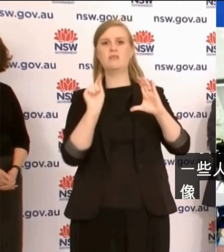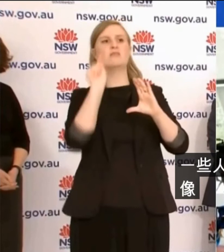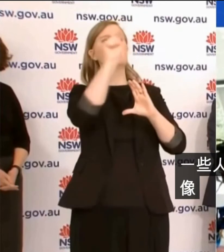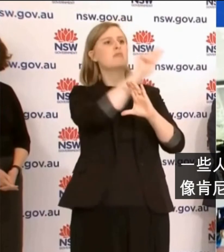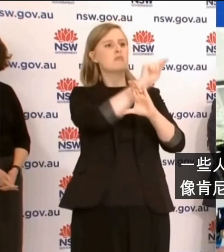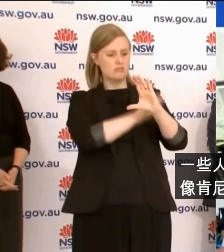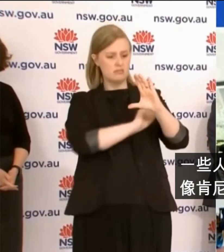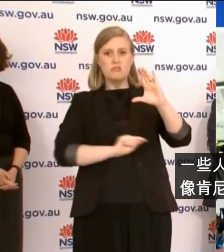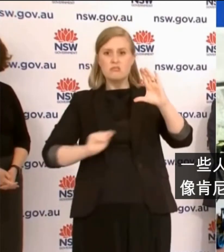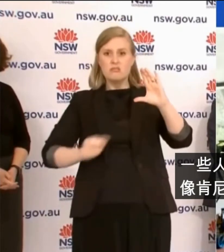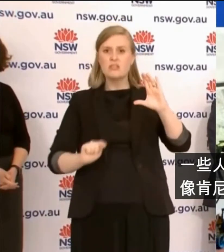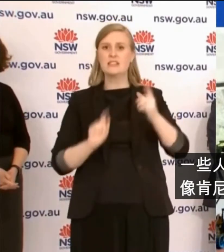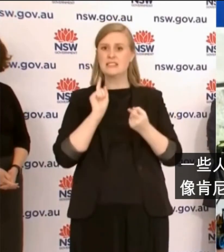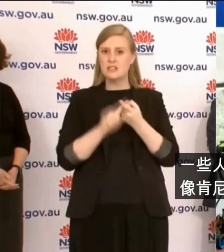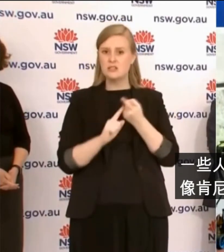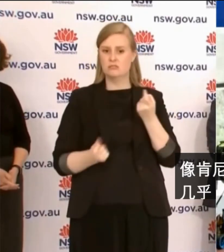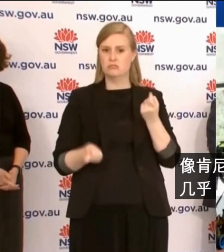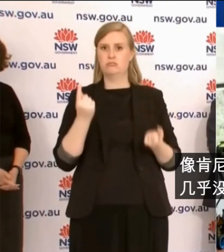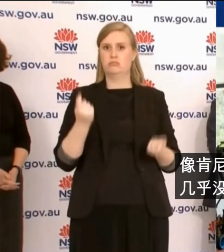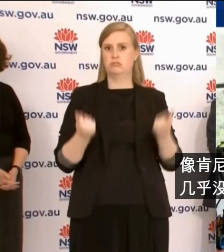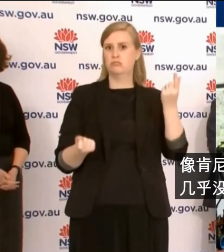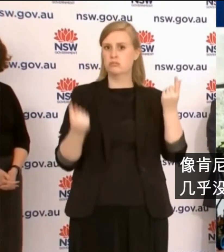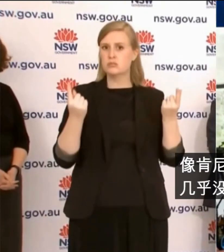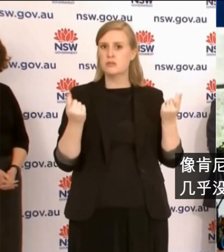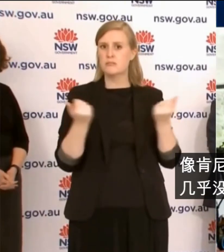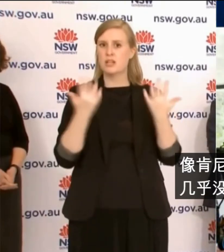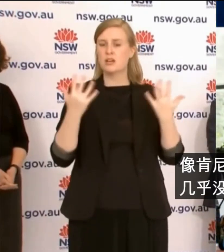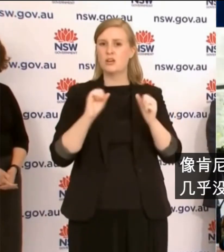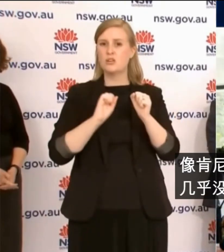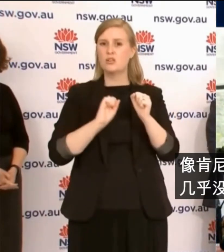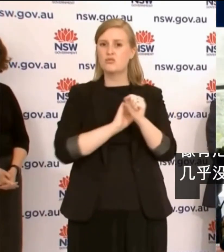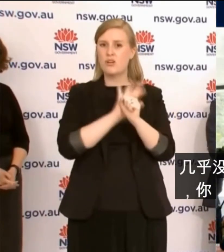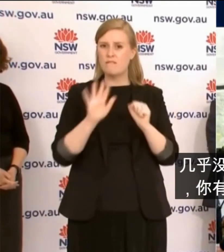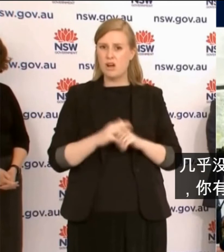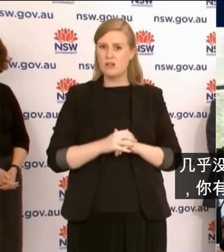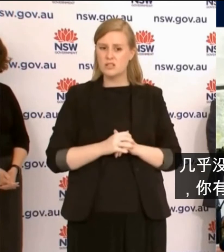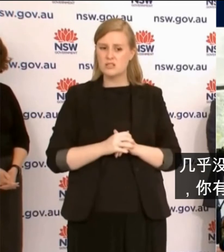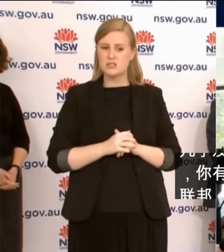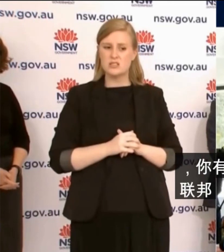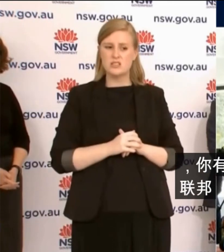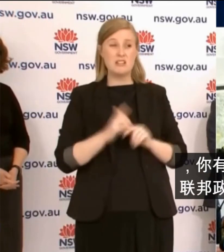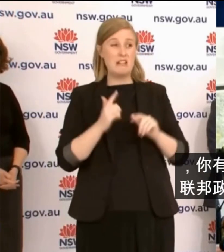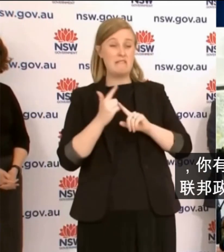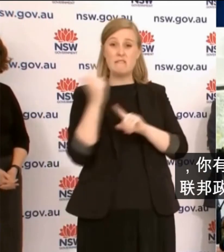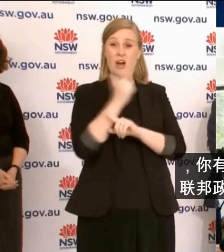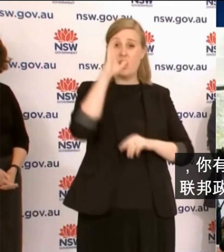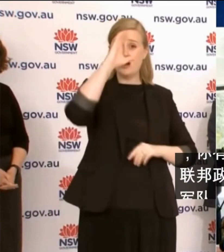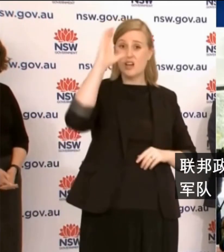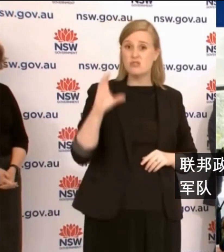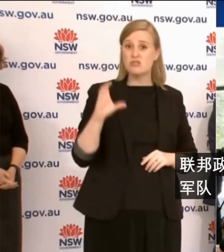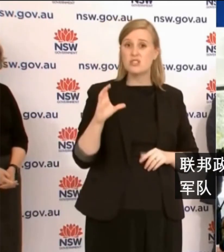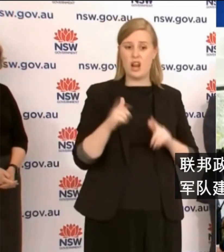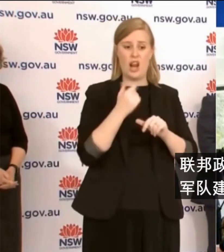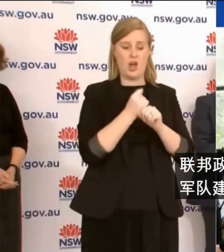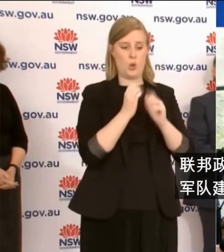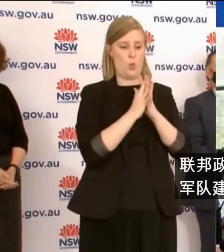about hospitalisations. Wilcannia, places like that, there's barely any health services. Have you considered talking to the federal government about sending out the military